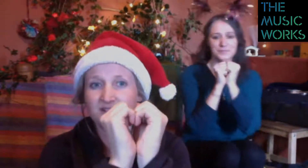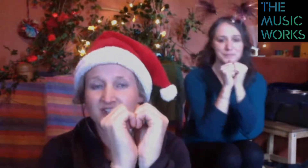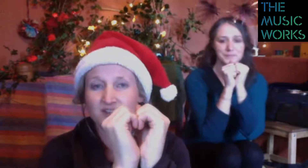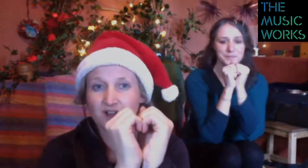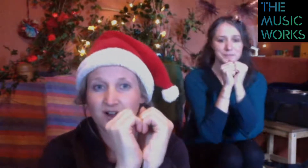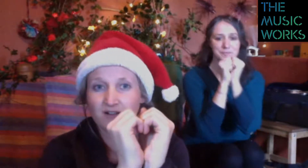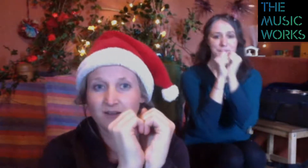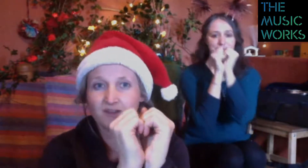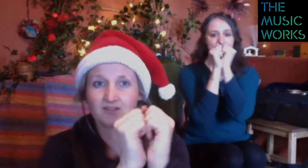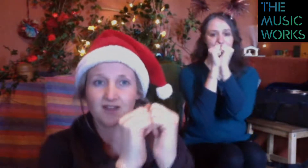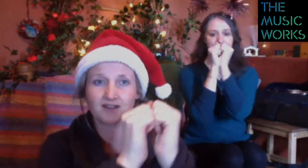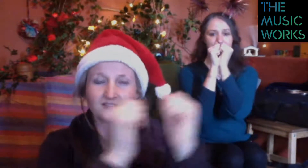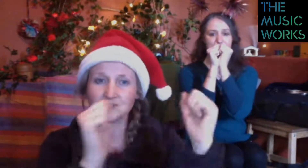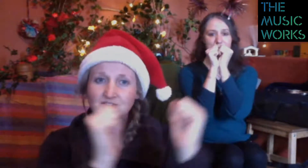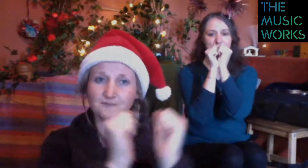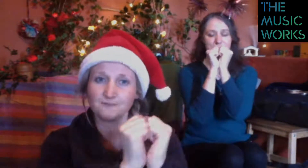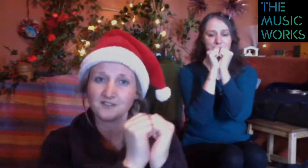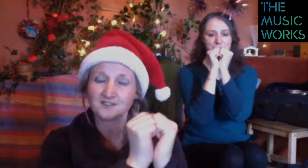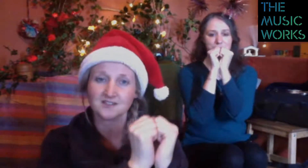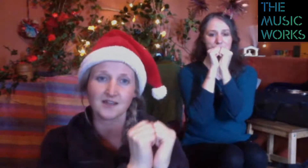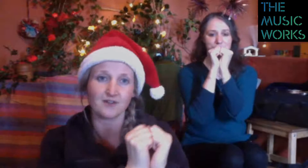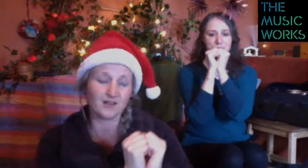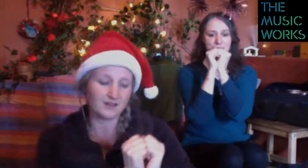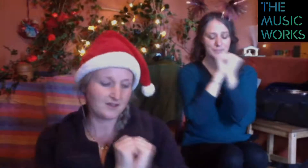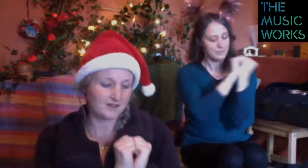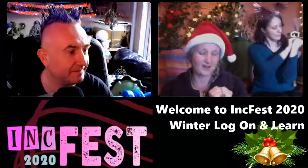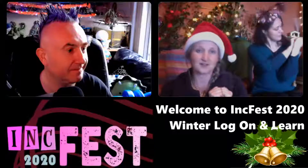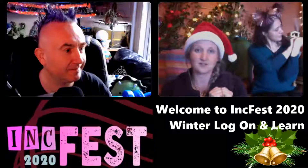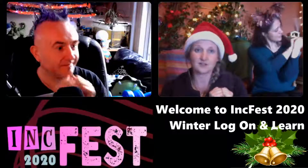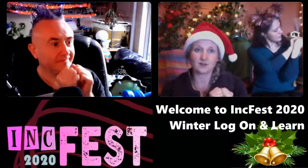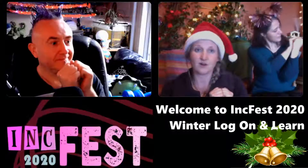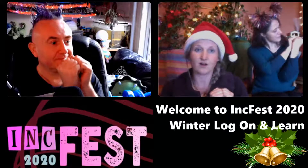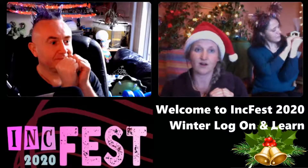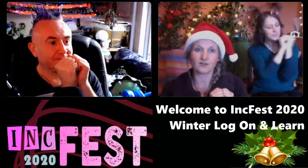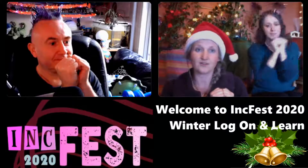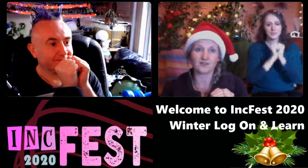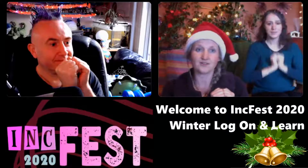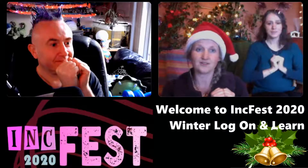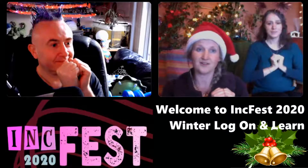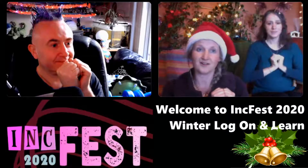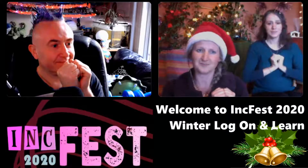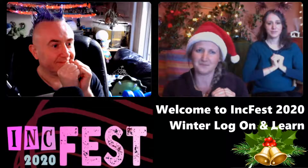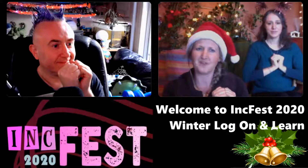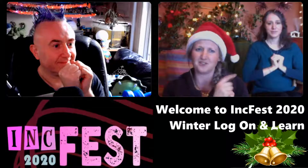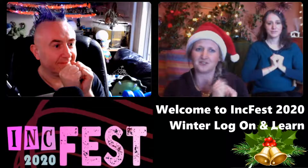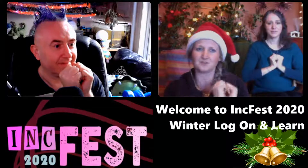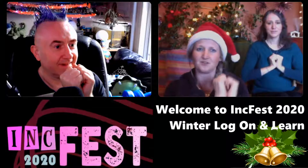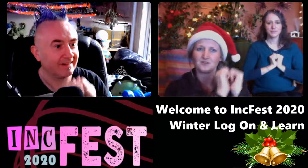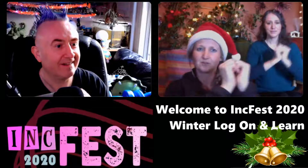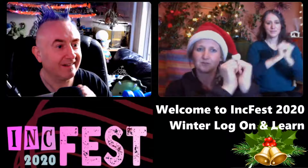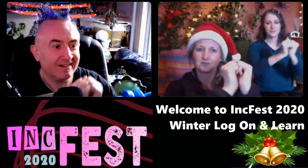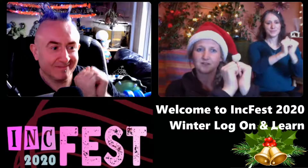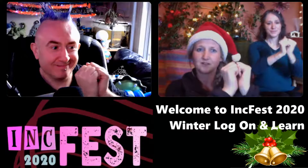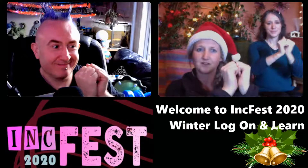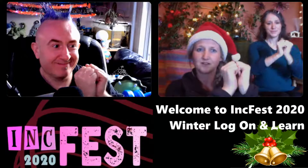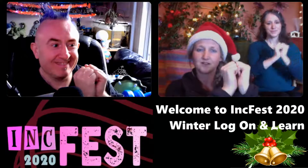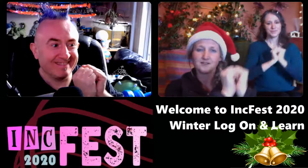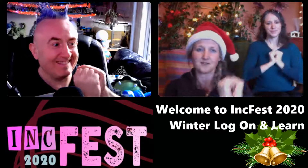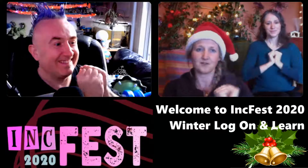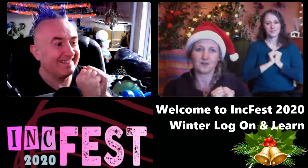makeshift heart coming at the end. So just fists together and to your heart. Nice. Misha is beautiful. Lovely. So to